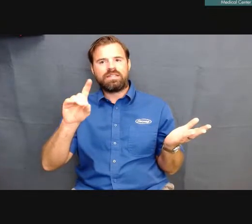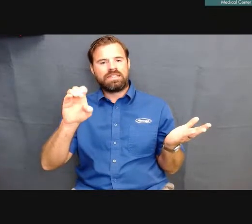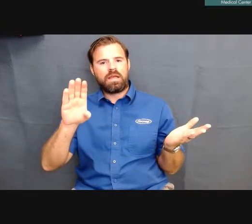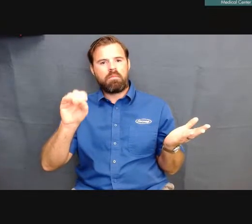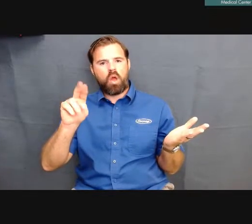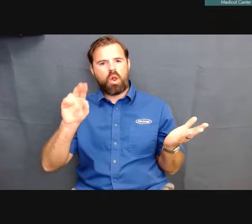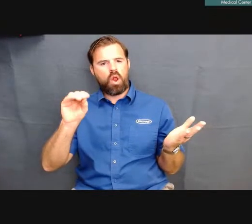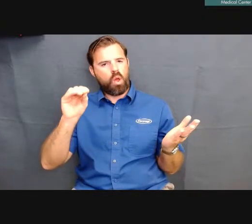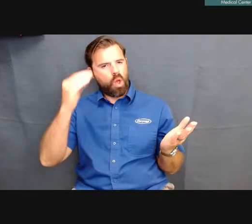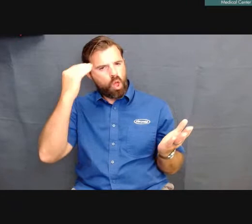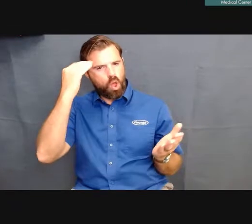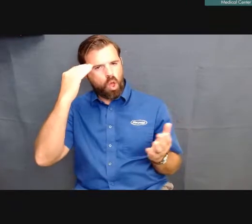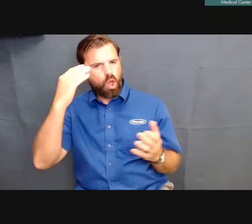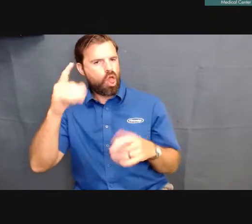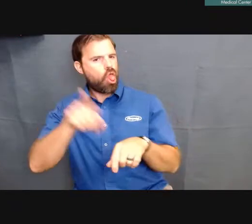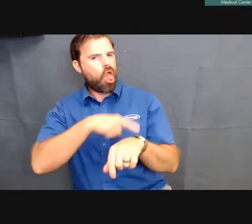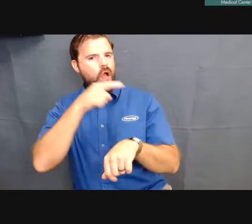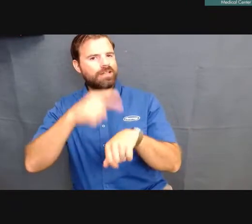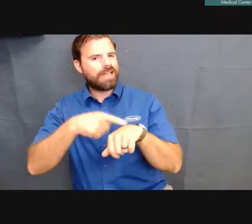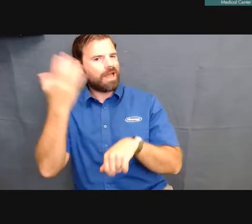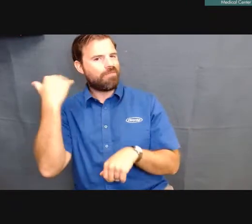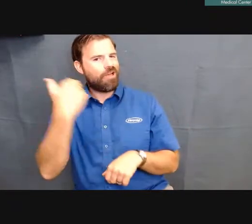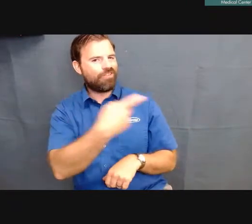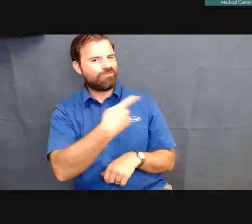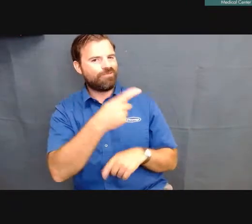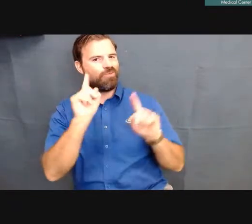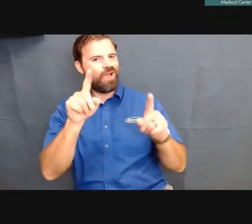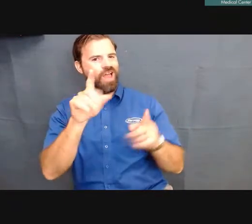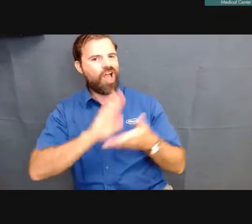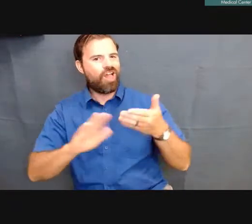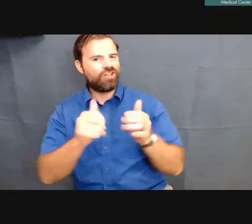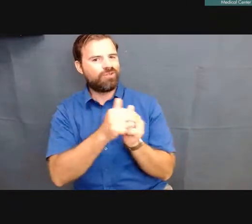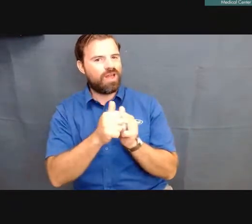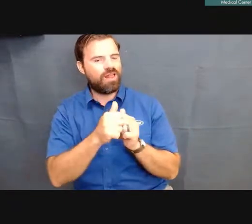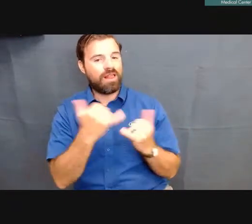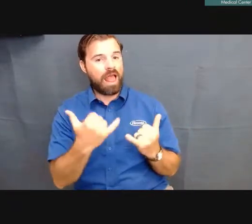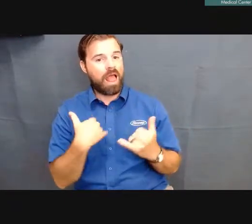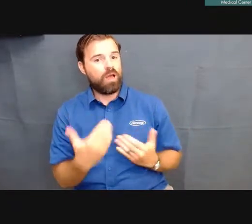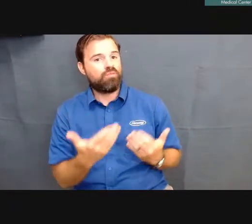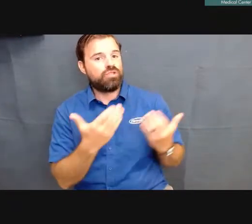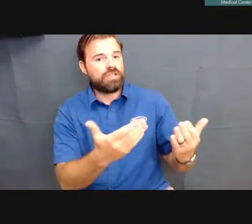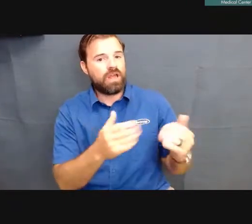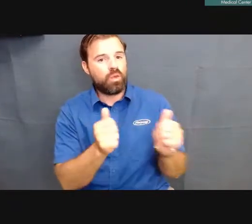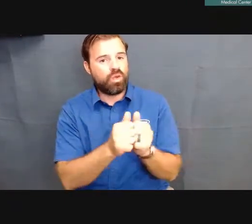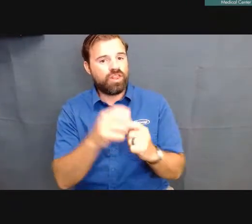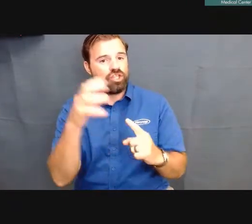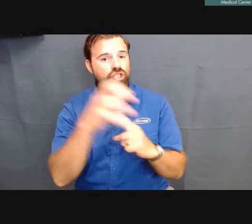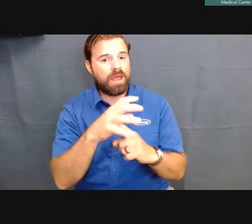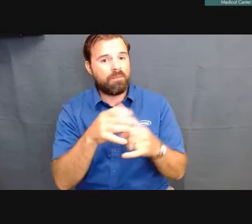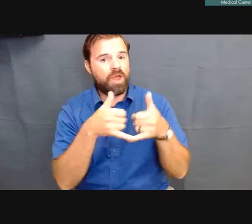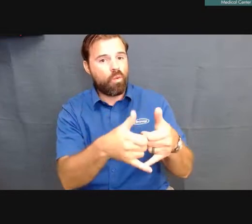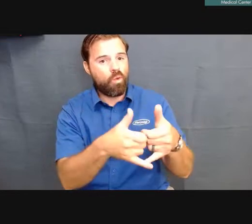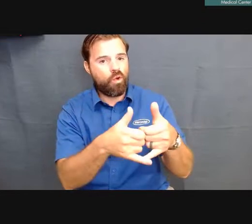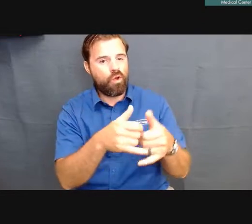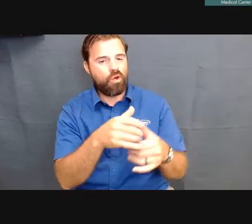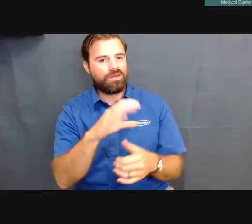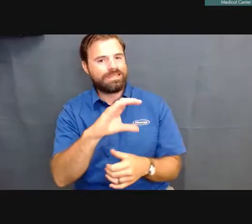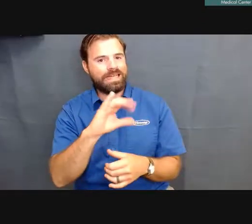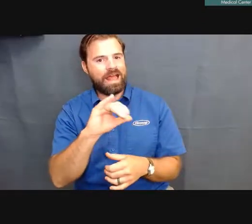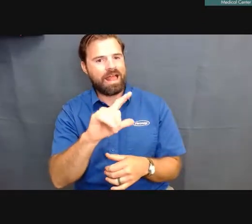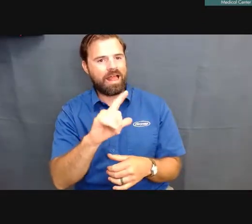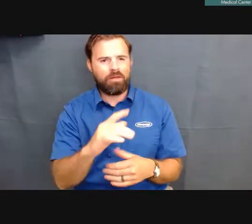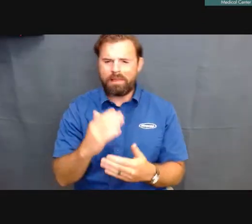long time, but he was much younger when we went to college. I'd like to present you with CIL's Champion Award. Congratulations. Thank